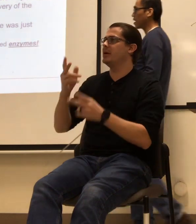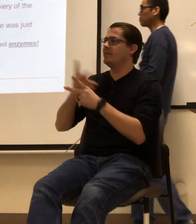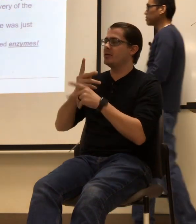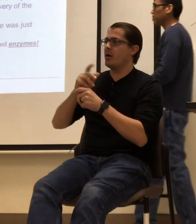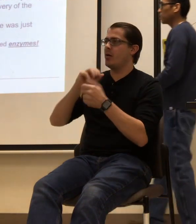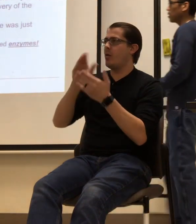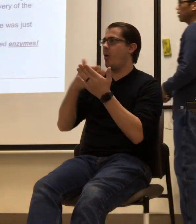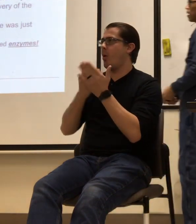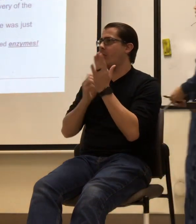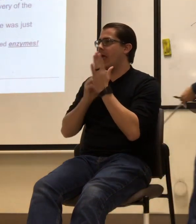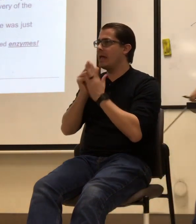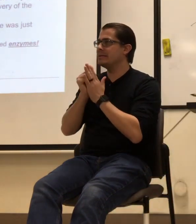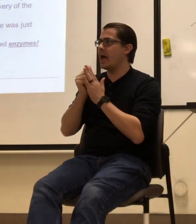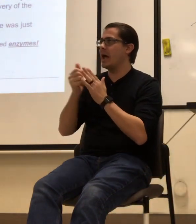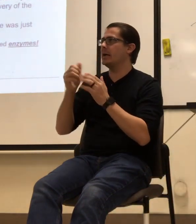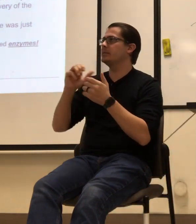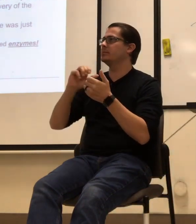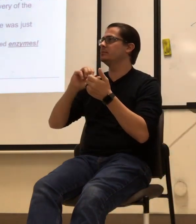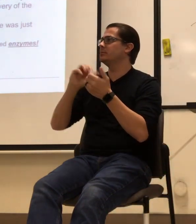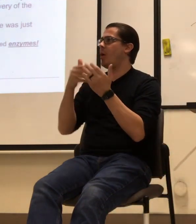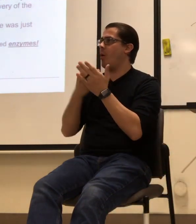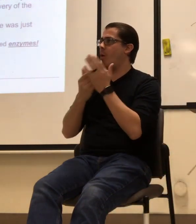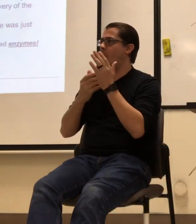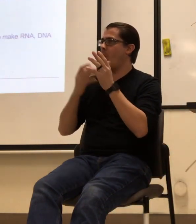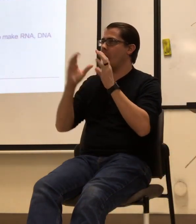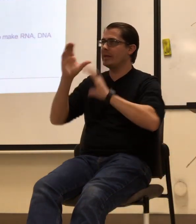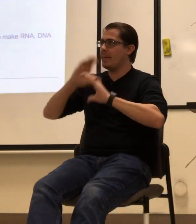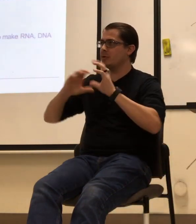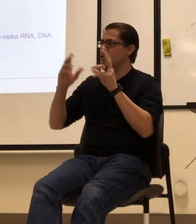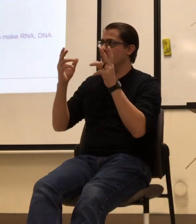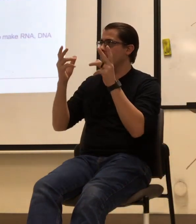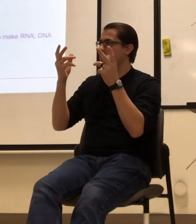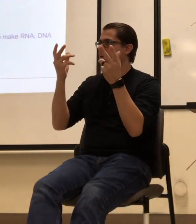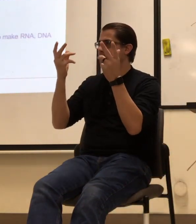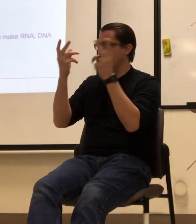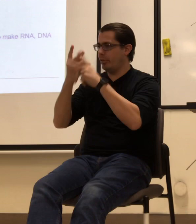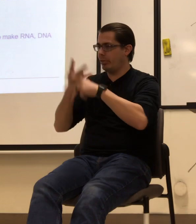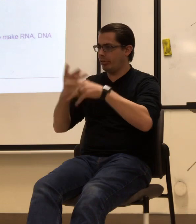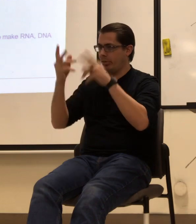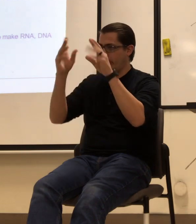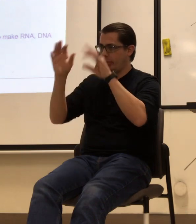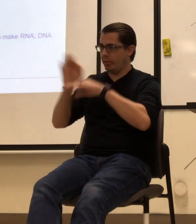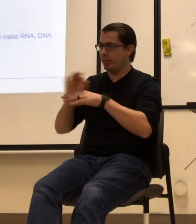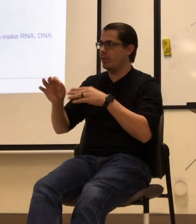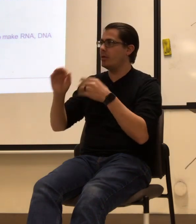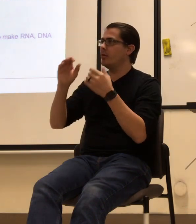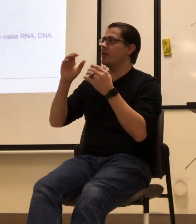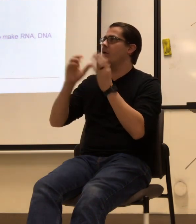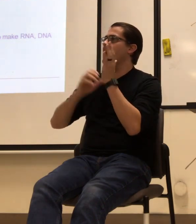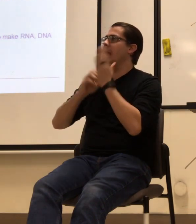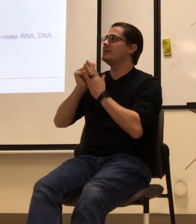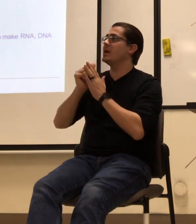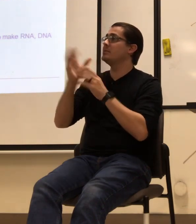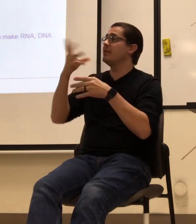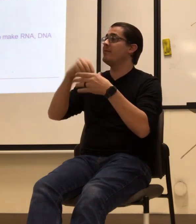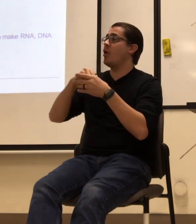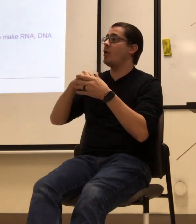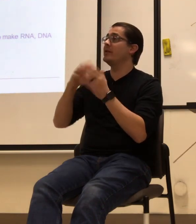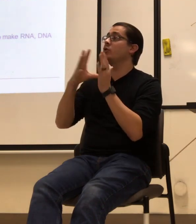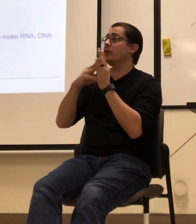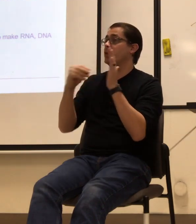the enzymes and how all the chemistry works. So there are enzymes involved in